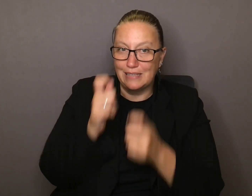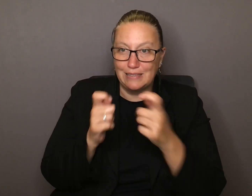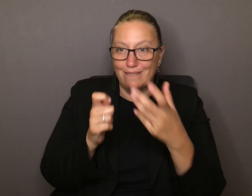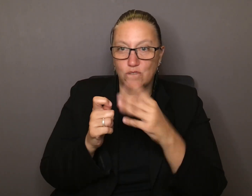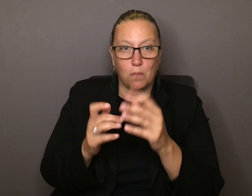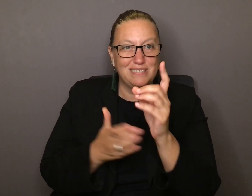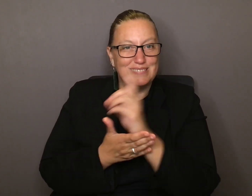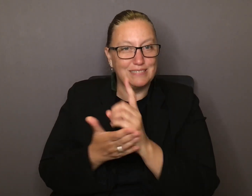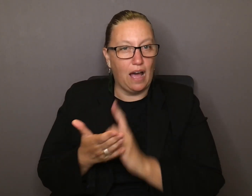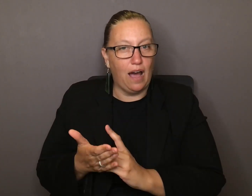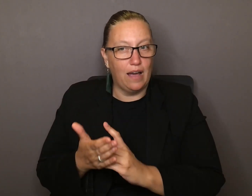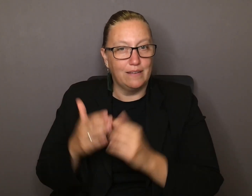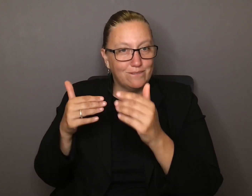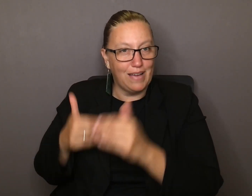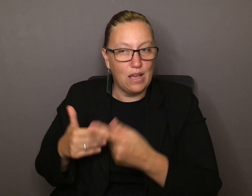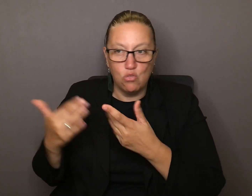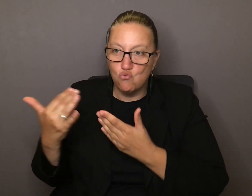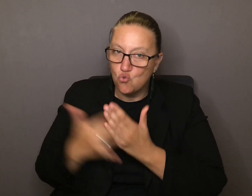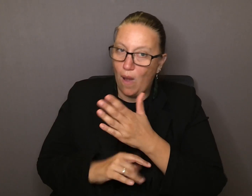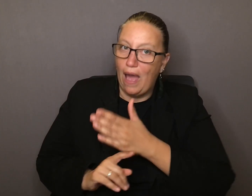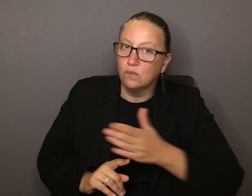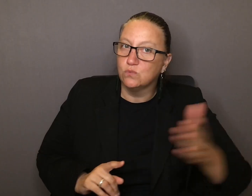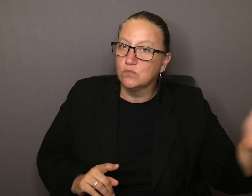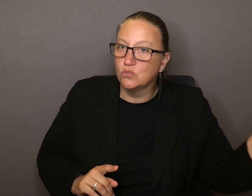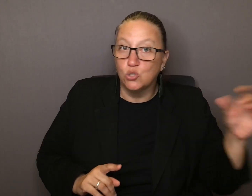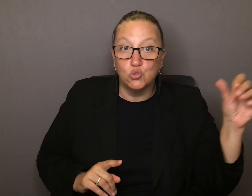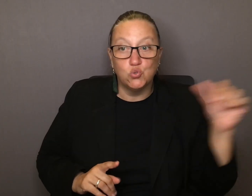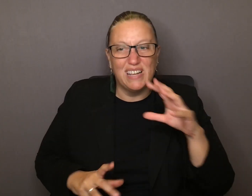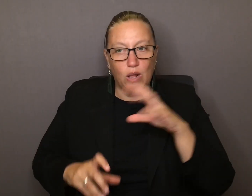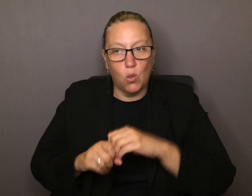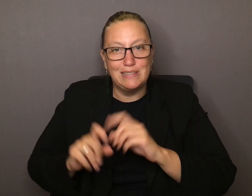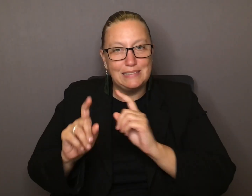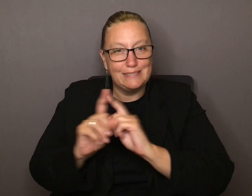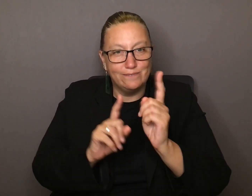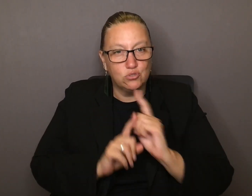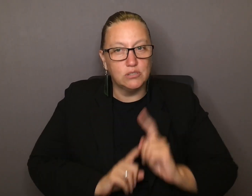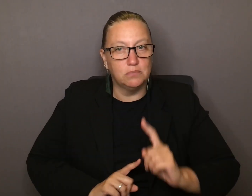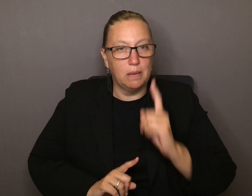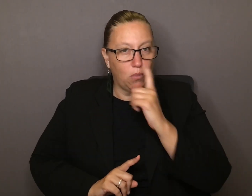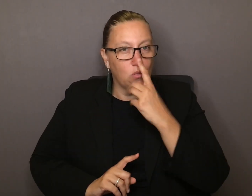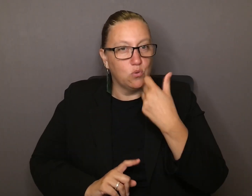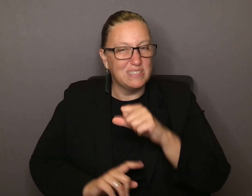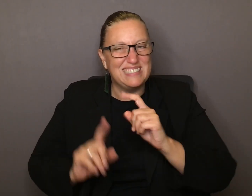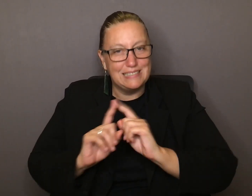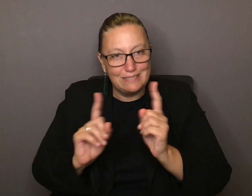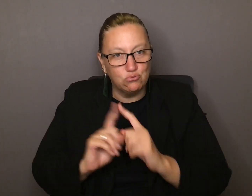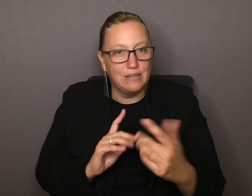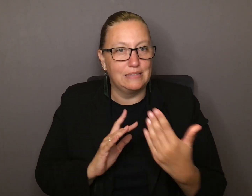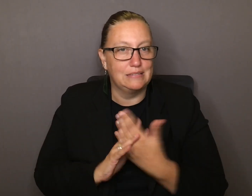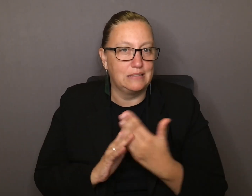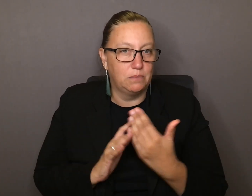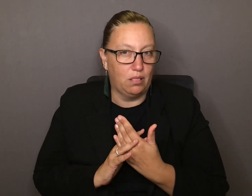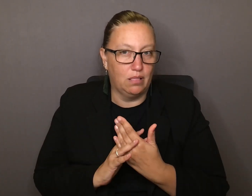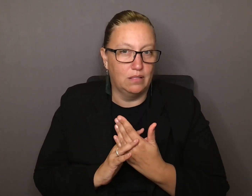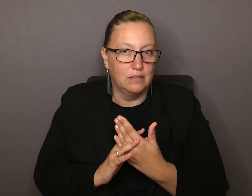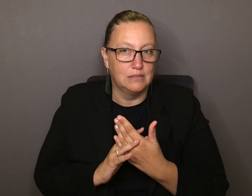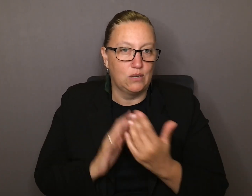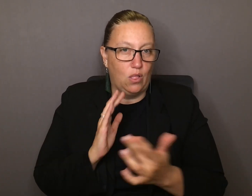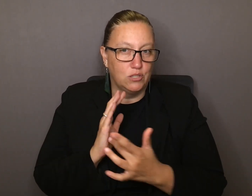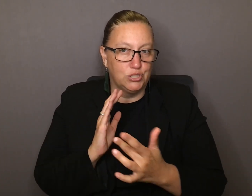development. That testing should include several people who use different accessibility technologies with varying levels of experience